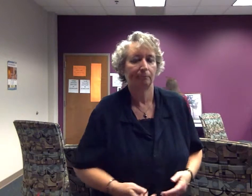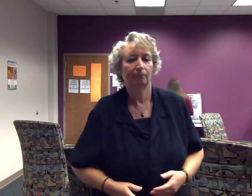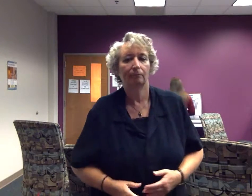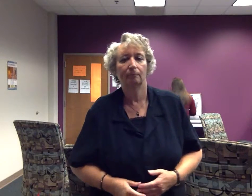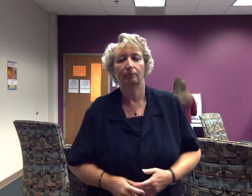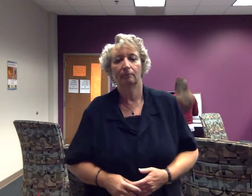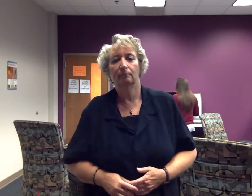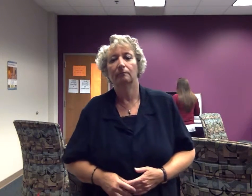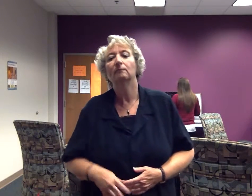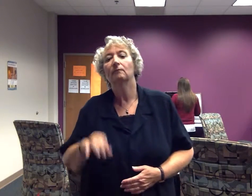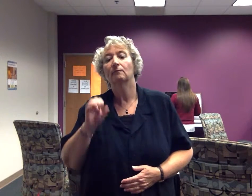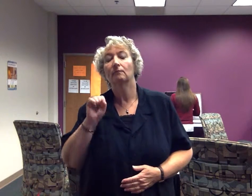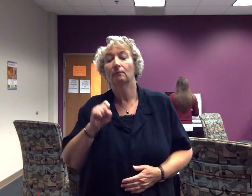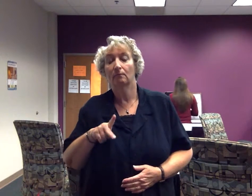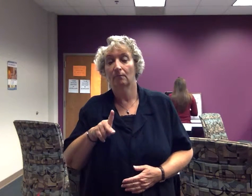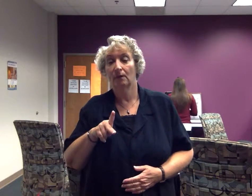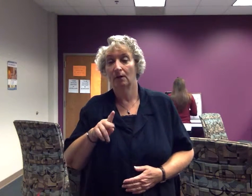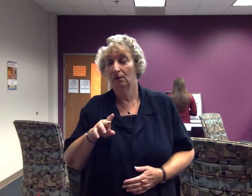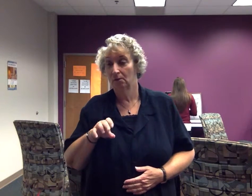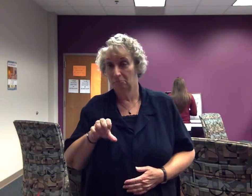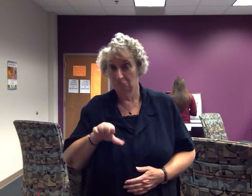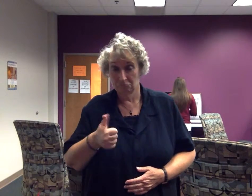Okay. Anybody else have a comment on this one?